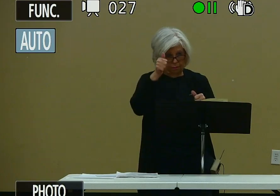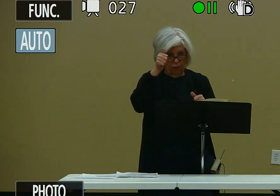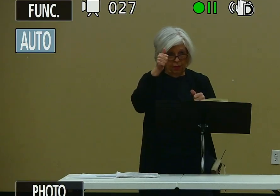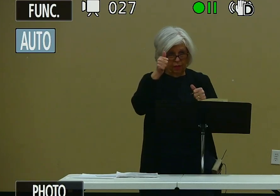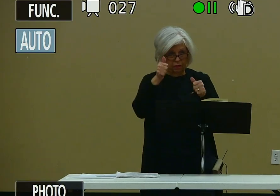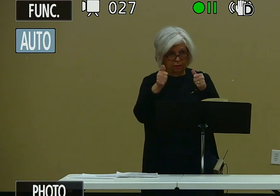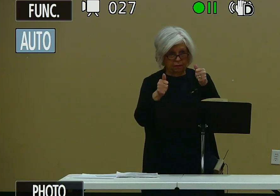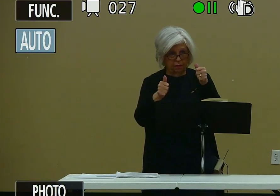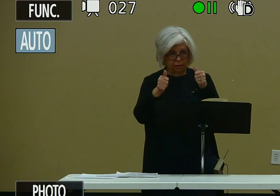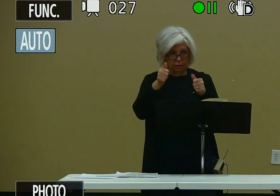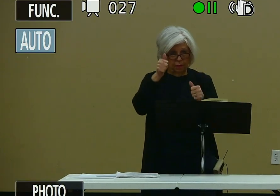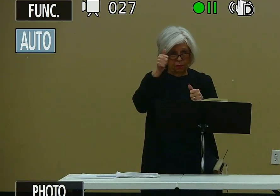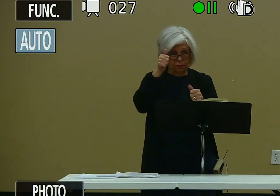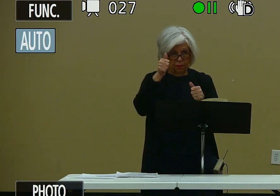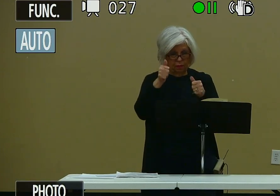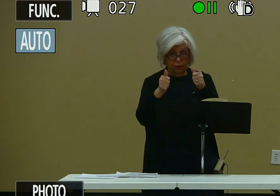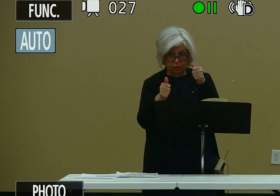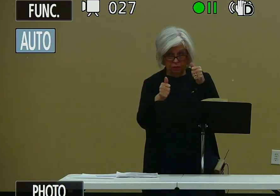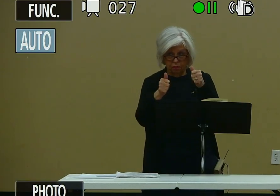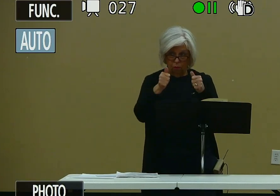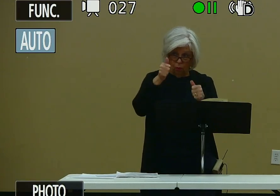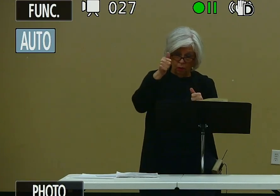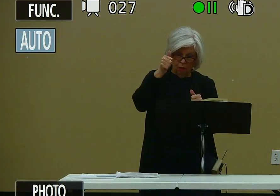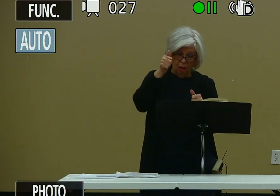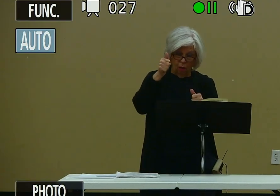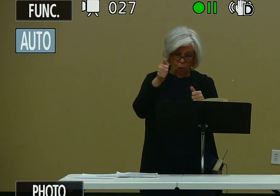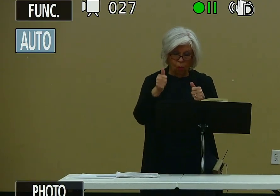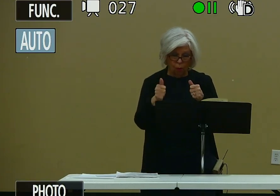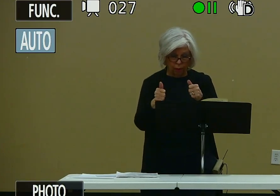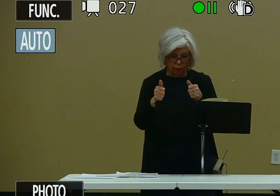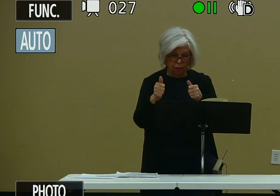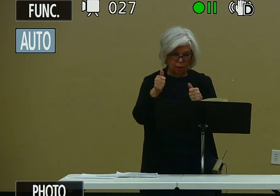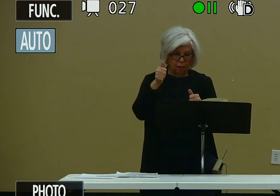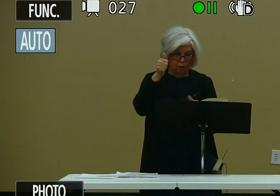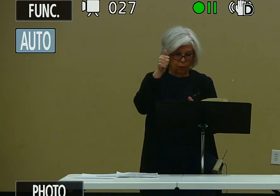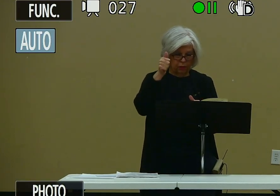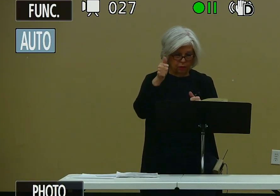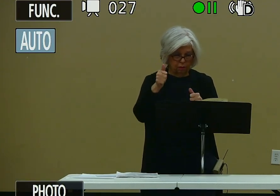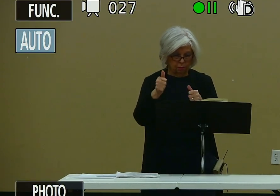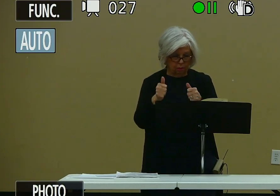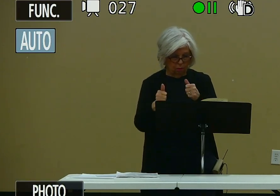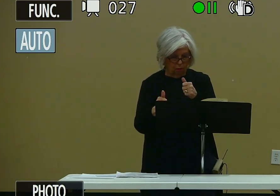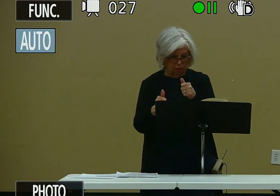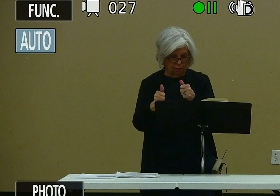Both hands closed. Which or. Which or.